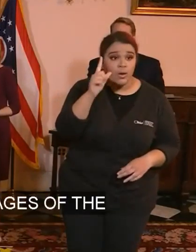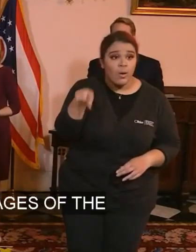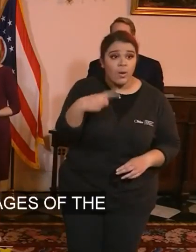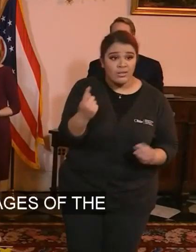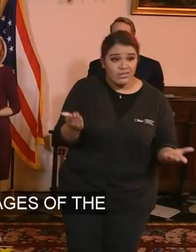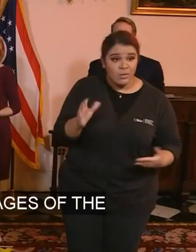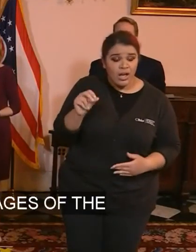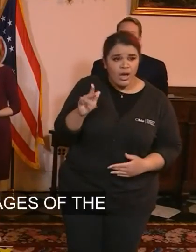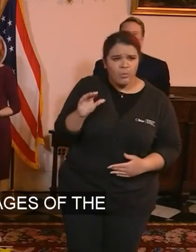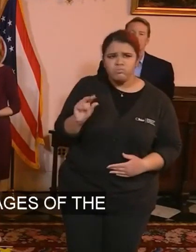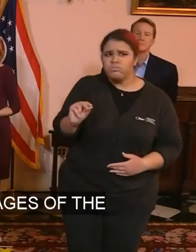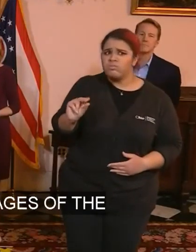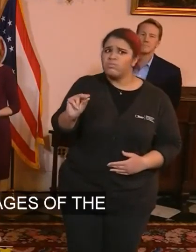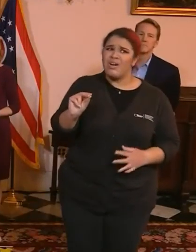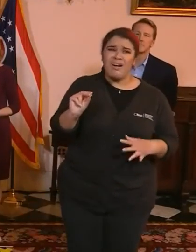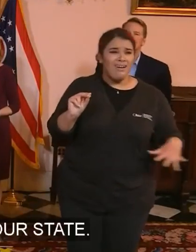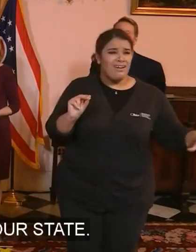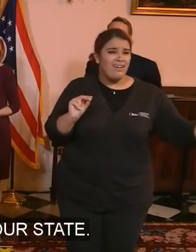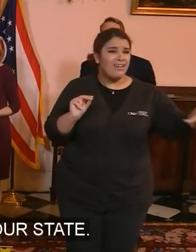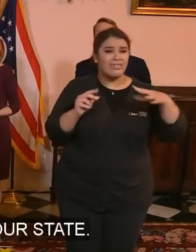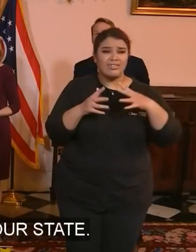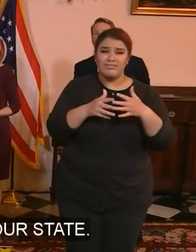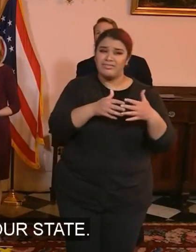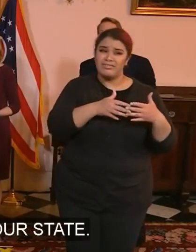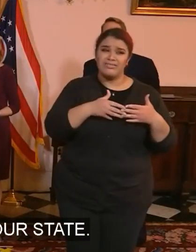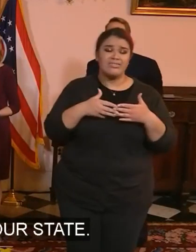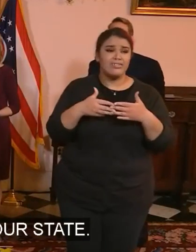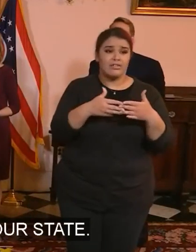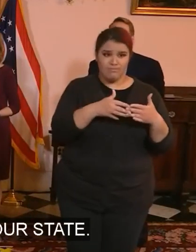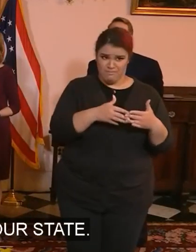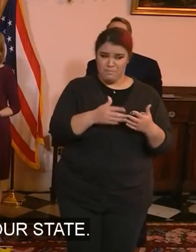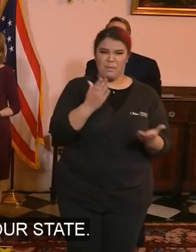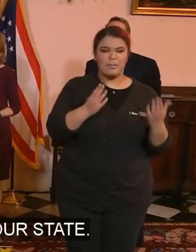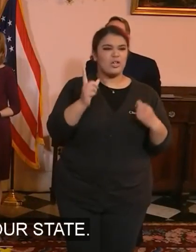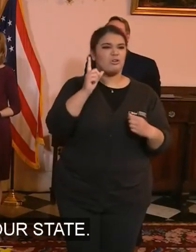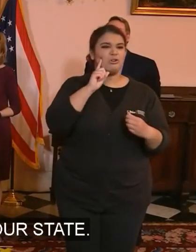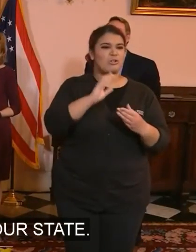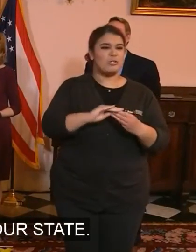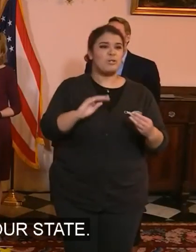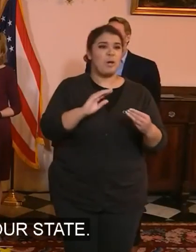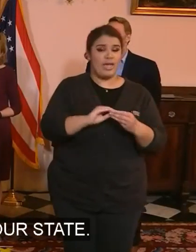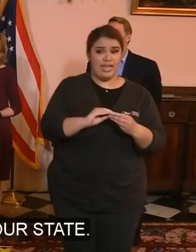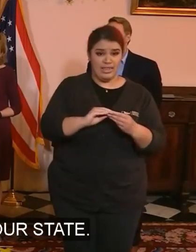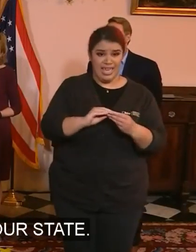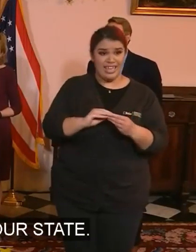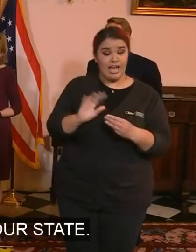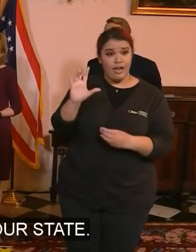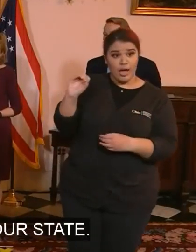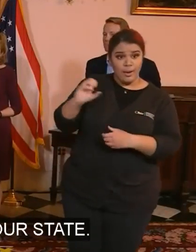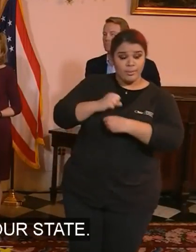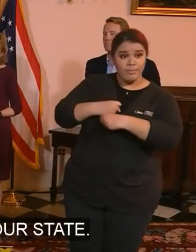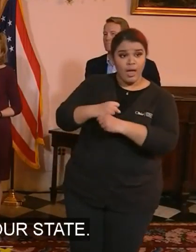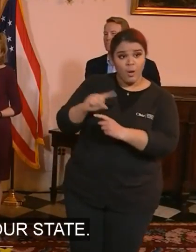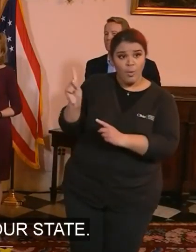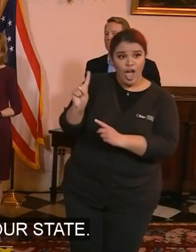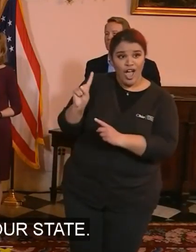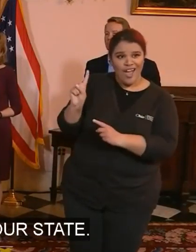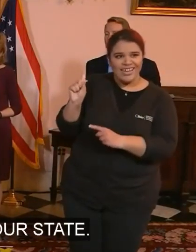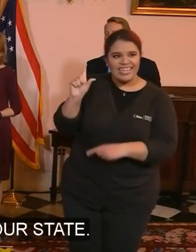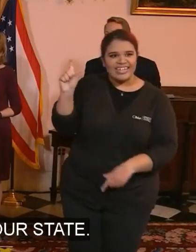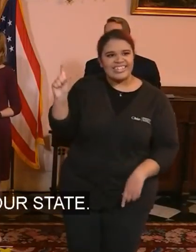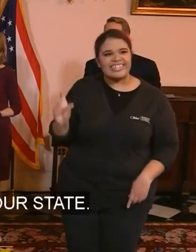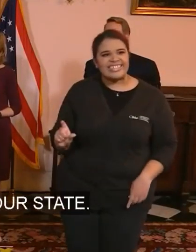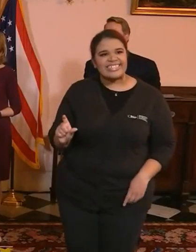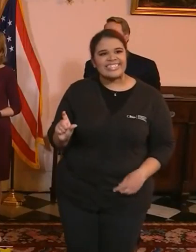country. You might have heard stories about one of the major producers of this is in Italy, so there's a lot out there in the news right now. But the